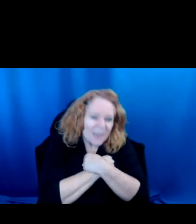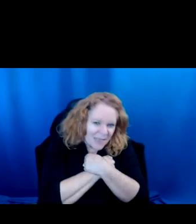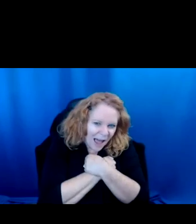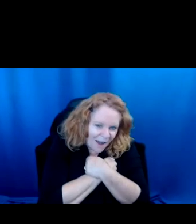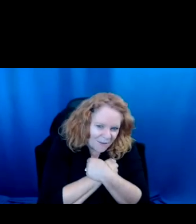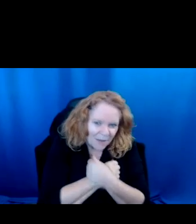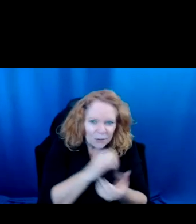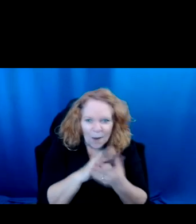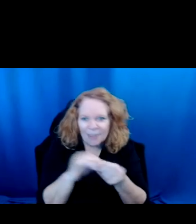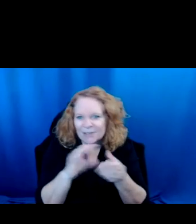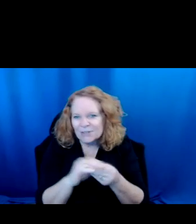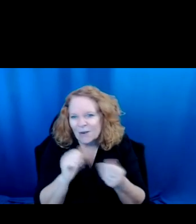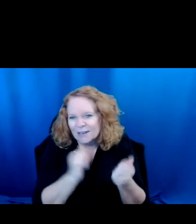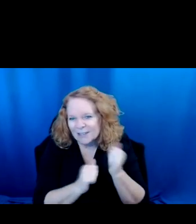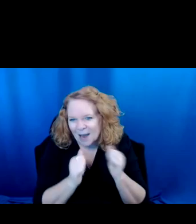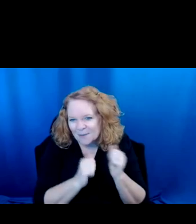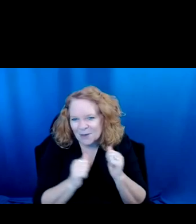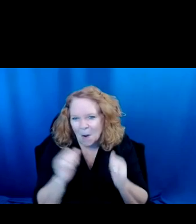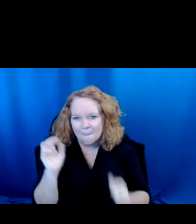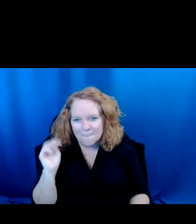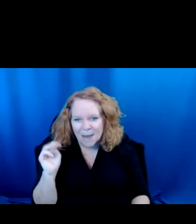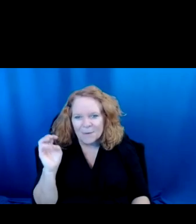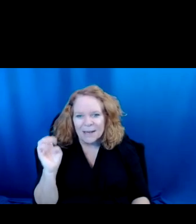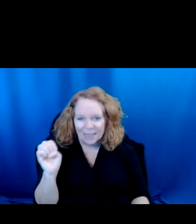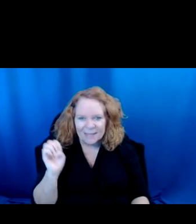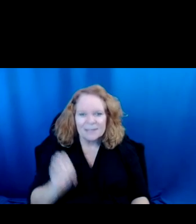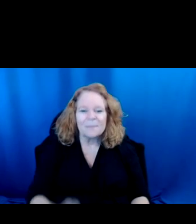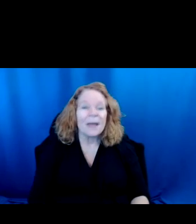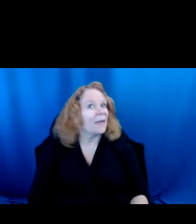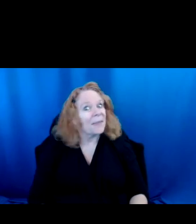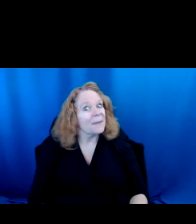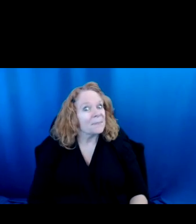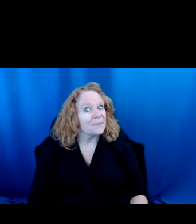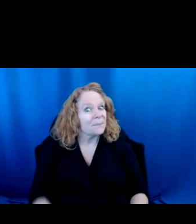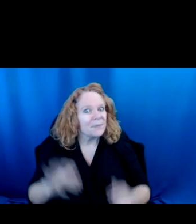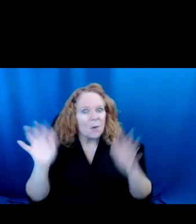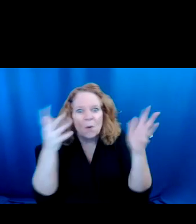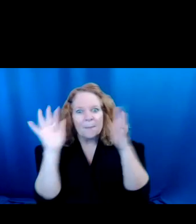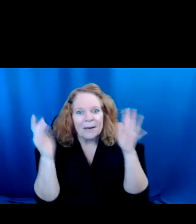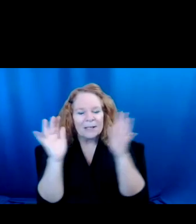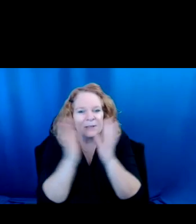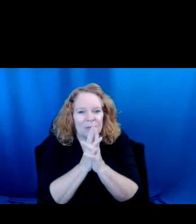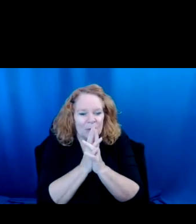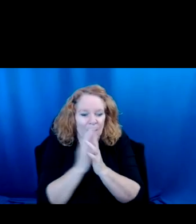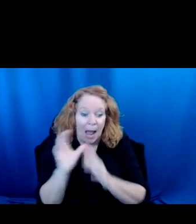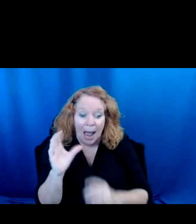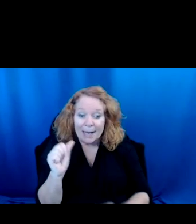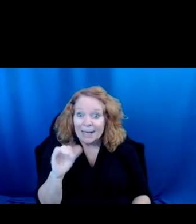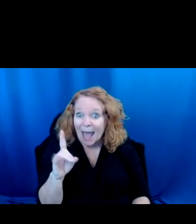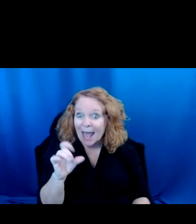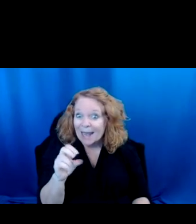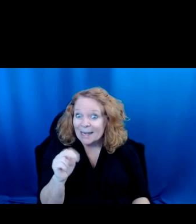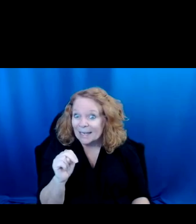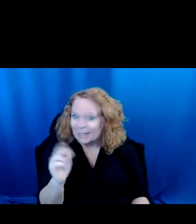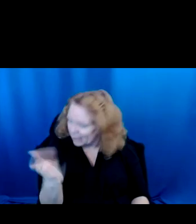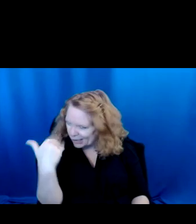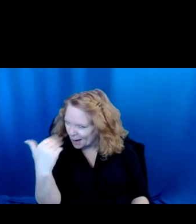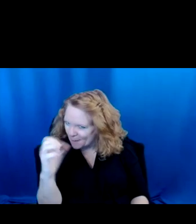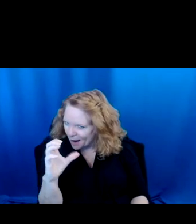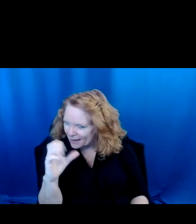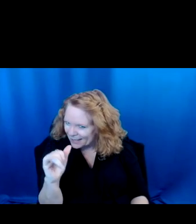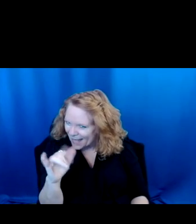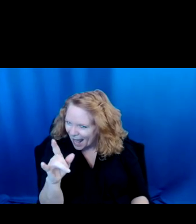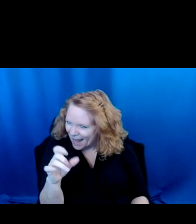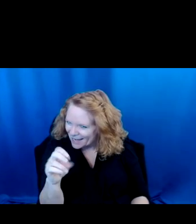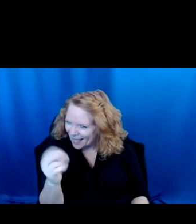Storytime Show, Mary Elizabeth. Whoop-a-dee-doo. Caden! Yes, come on, Caden. Let's